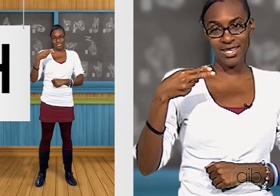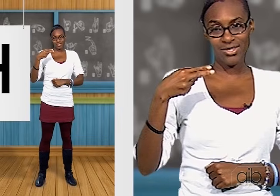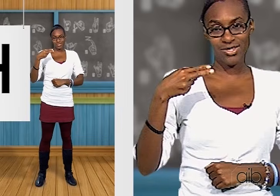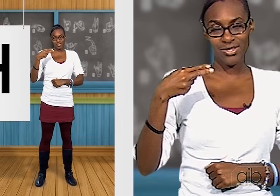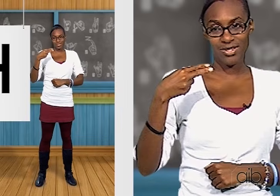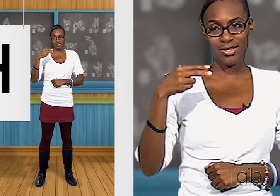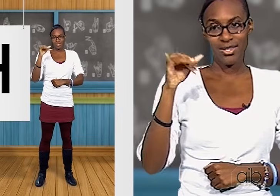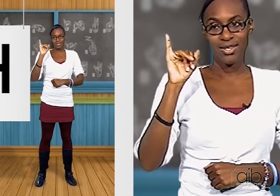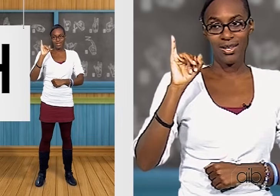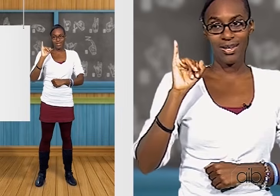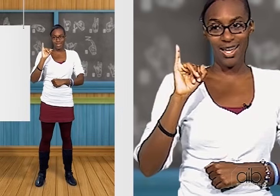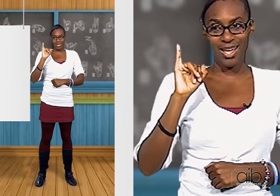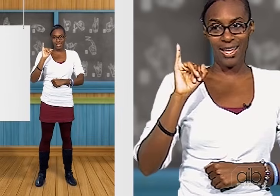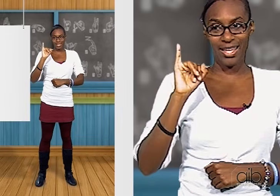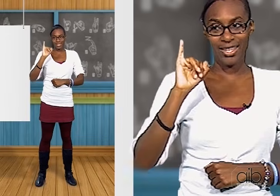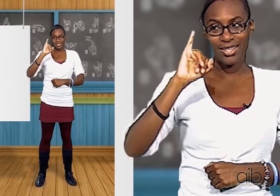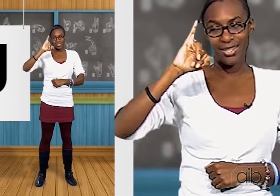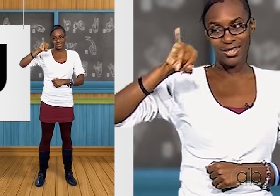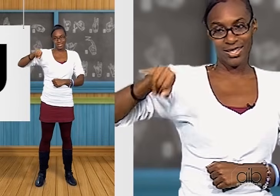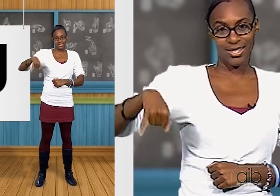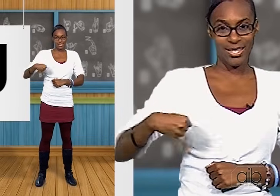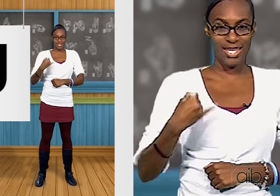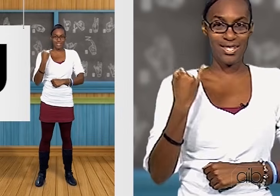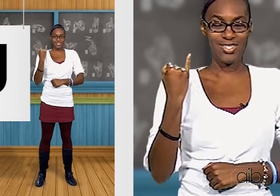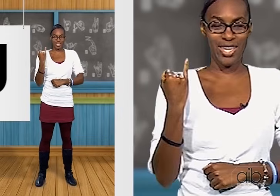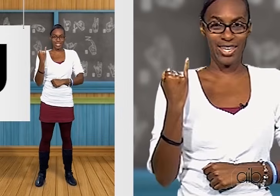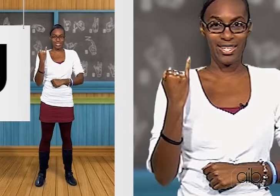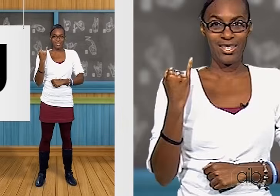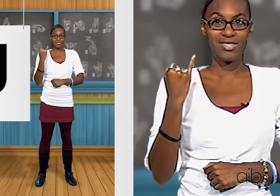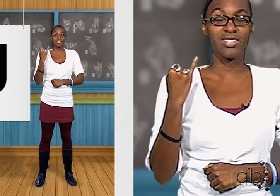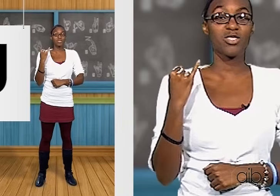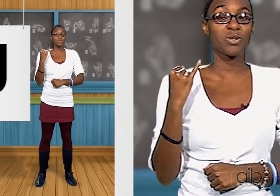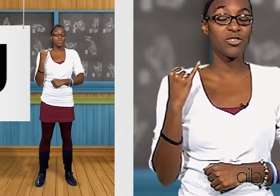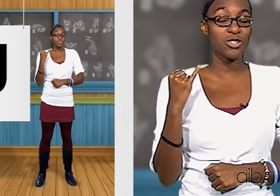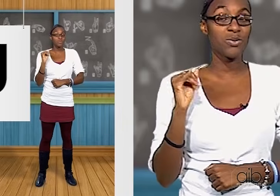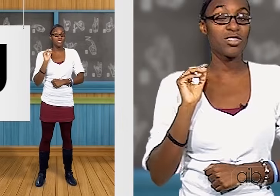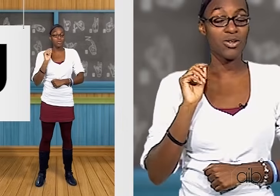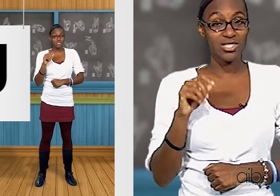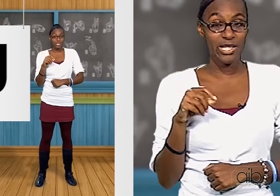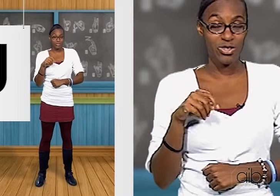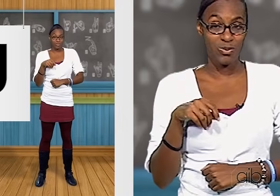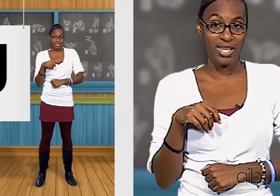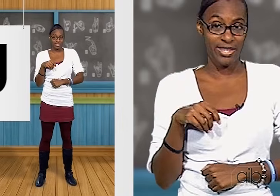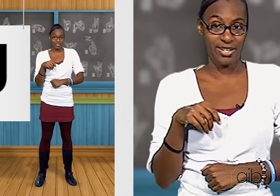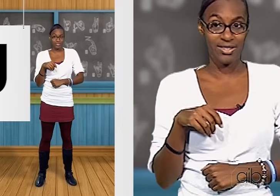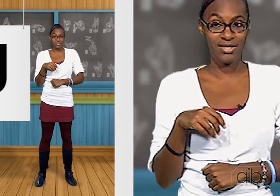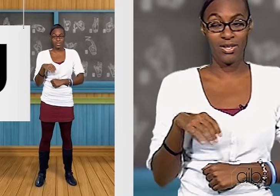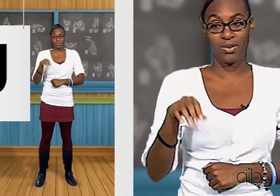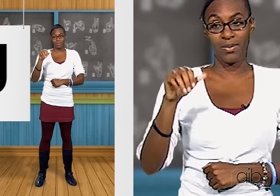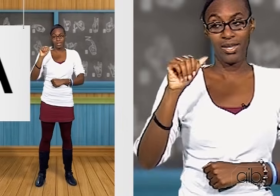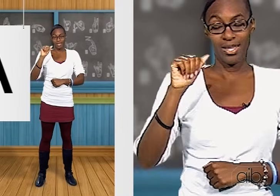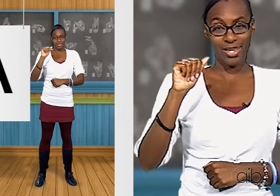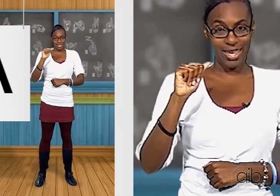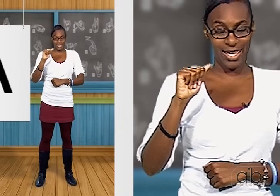H, I, and J. So let's review those letters right there. So